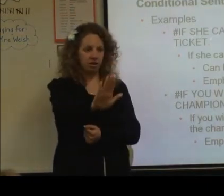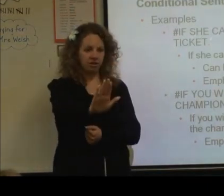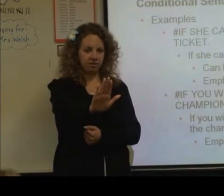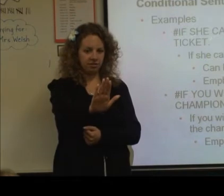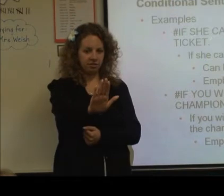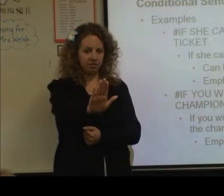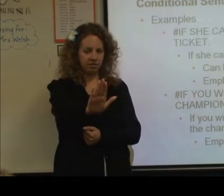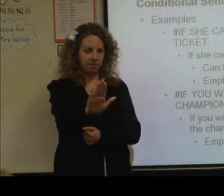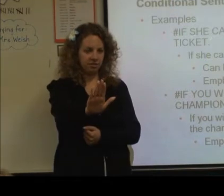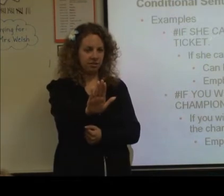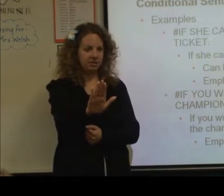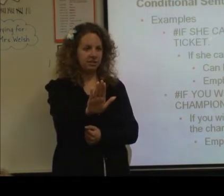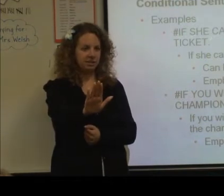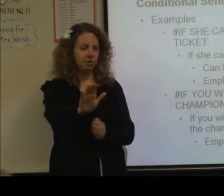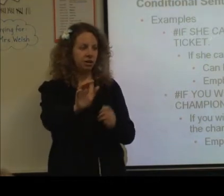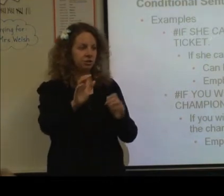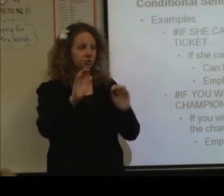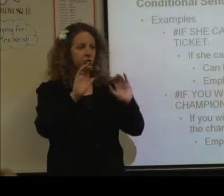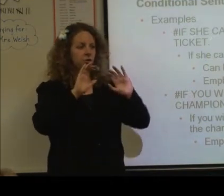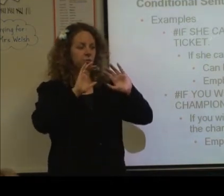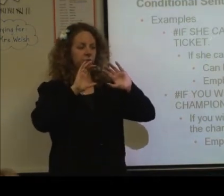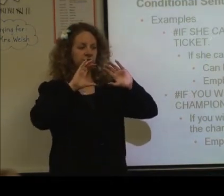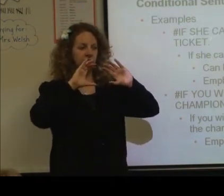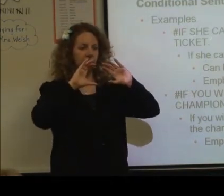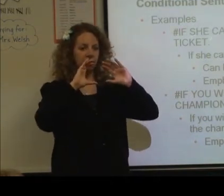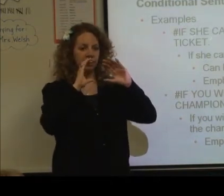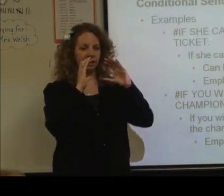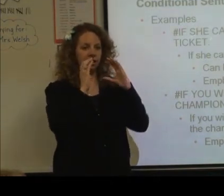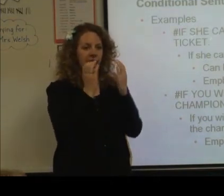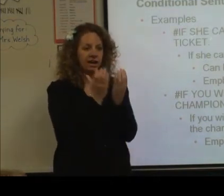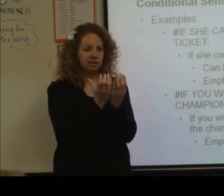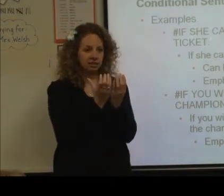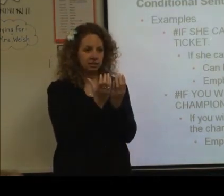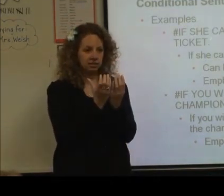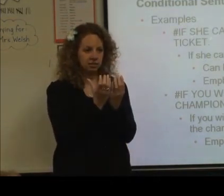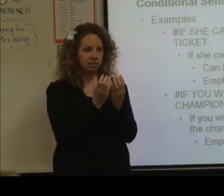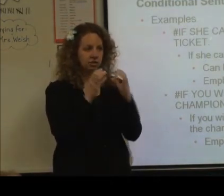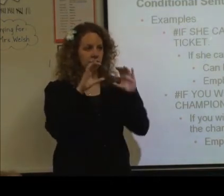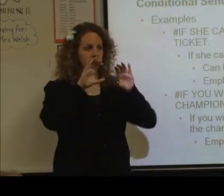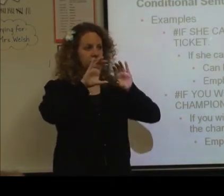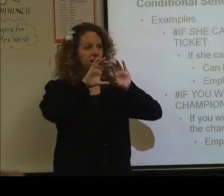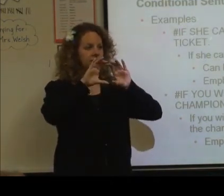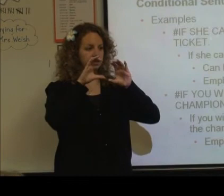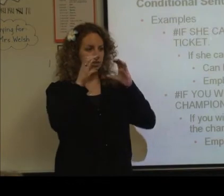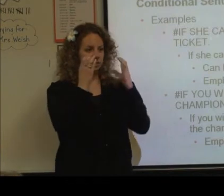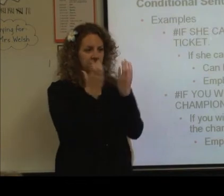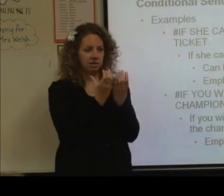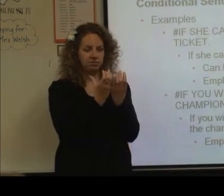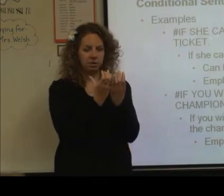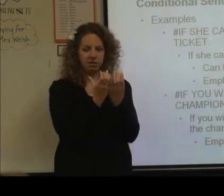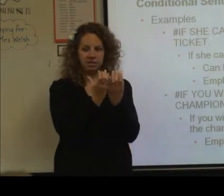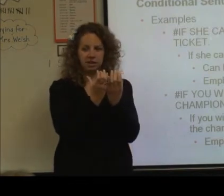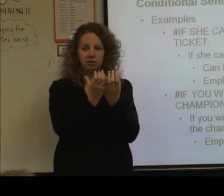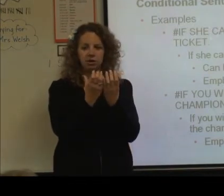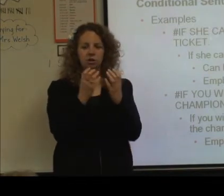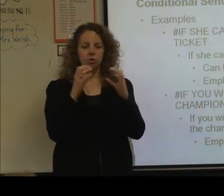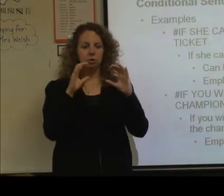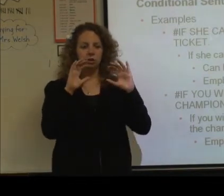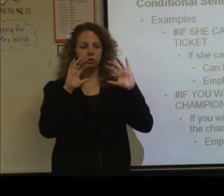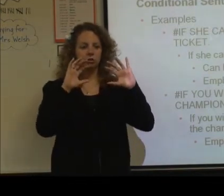Your team. Okay, so we've talked about like class. You can do class with the C. You guys have probably seen that one. Or you can do it